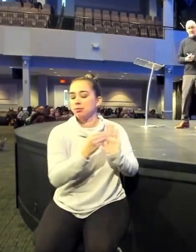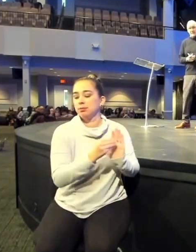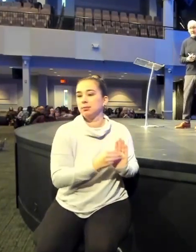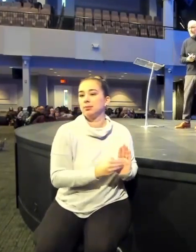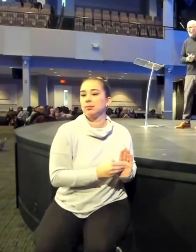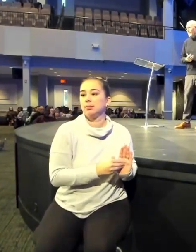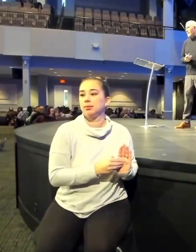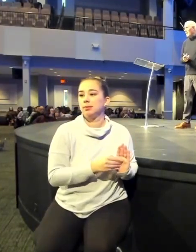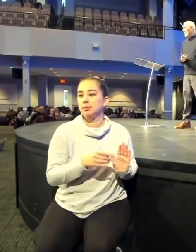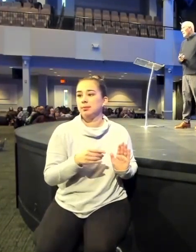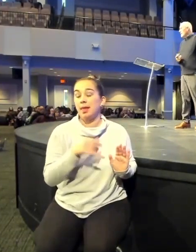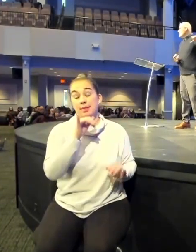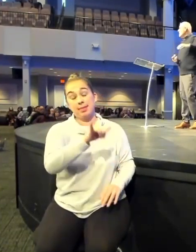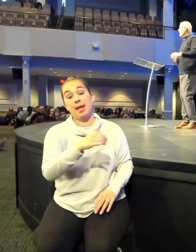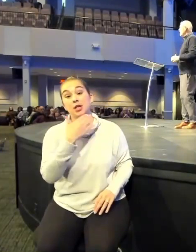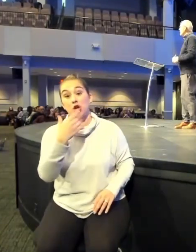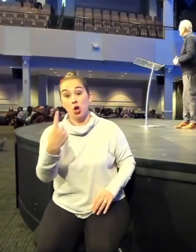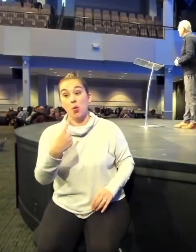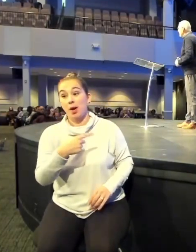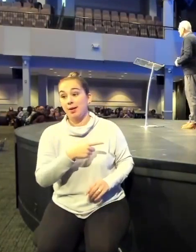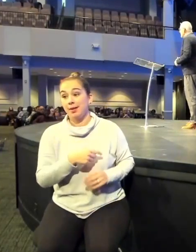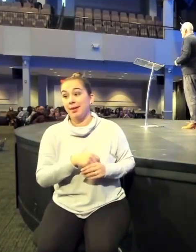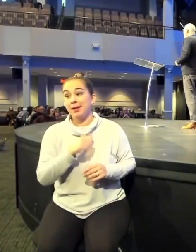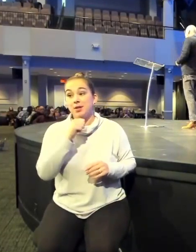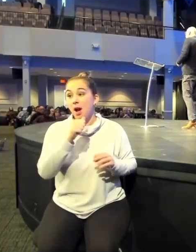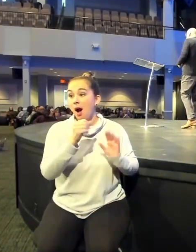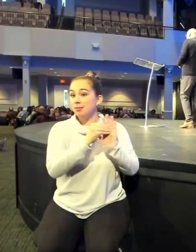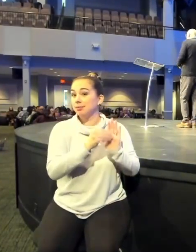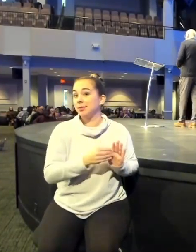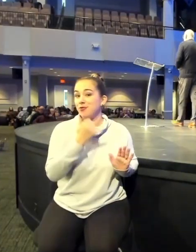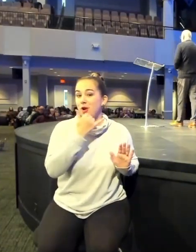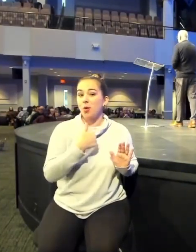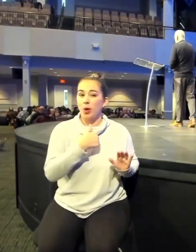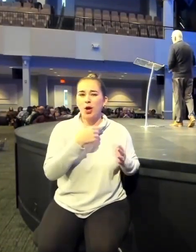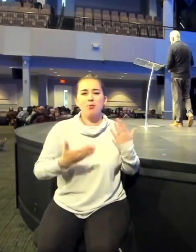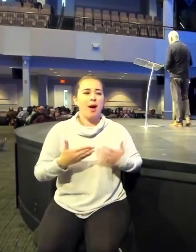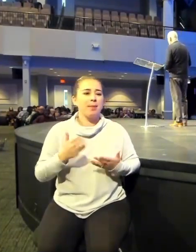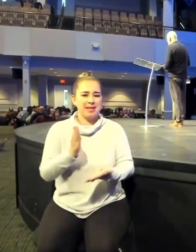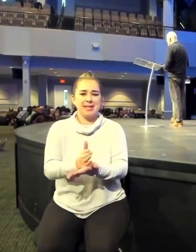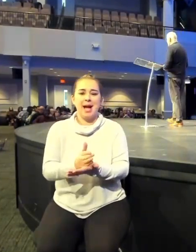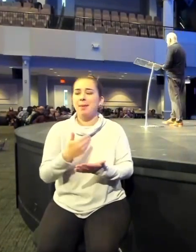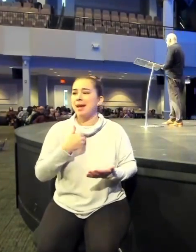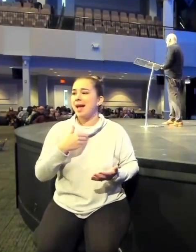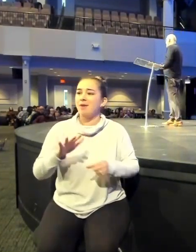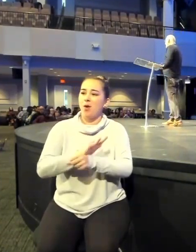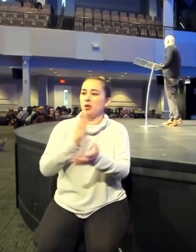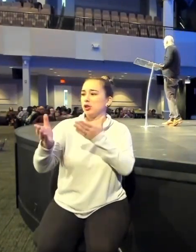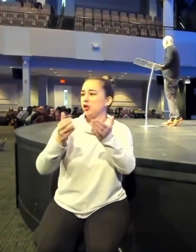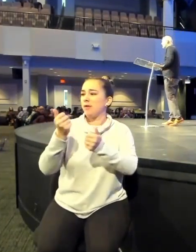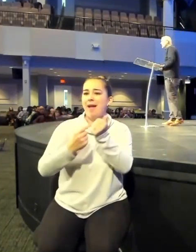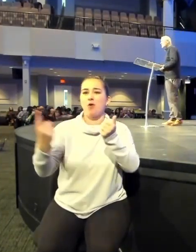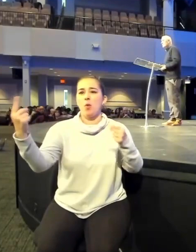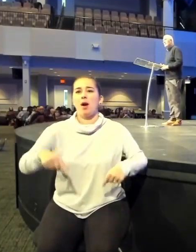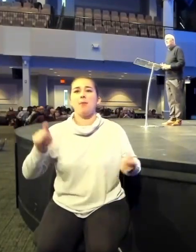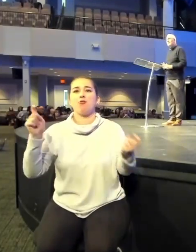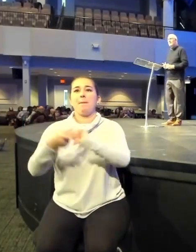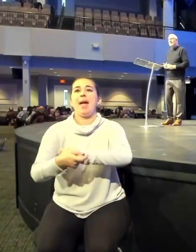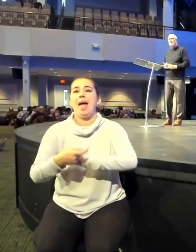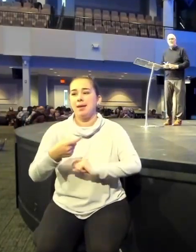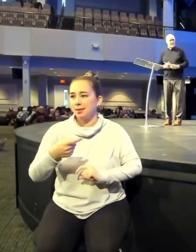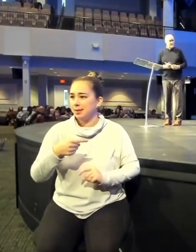correct? Keeps no record of wrongs. I think we could probably stop right now and have an altar service and all of us could come down and repent, right?